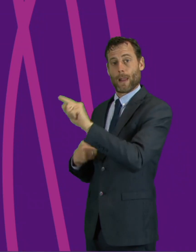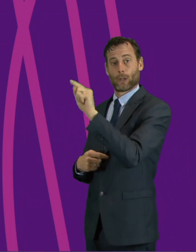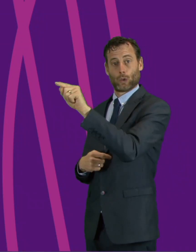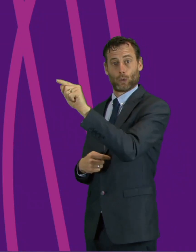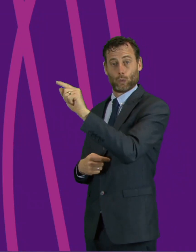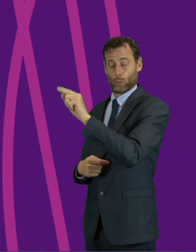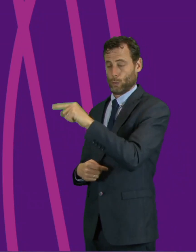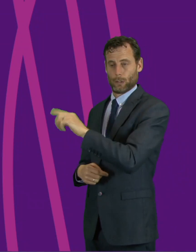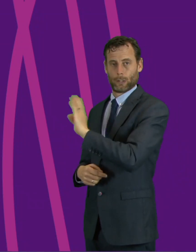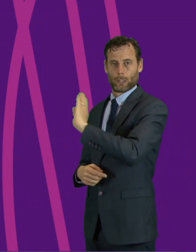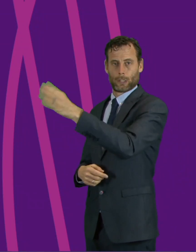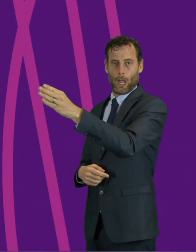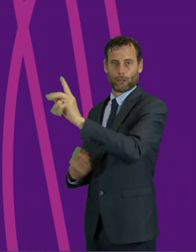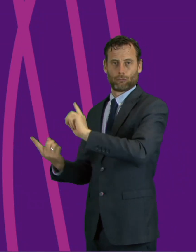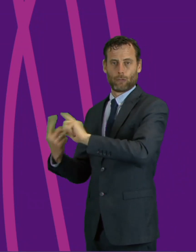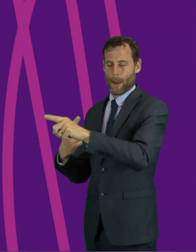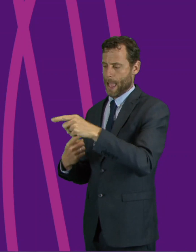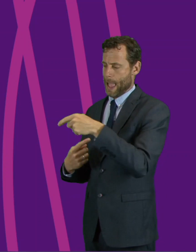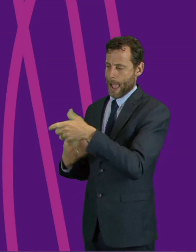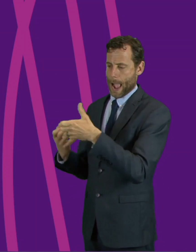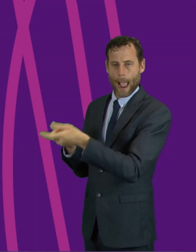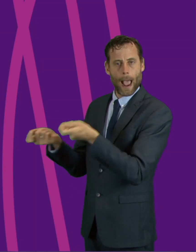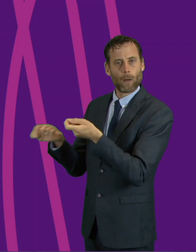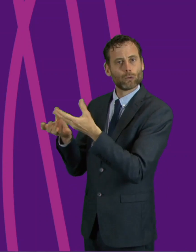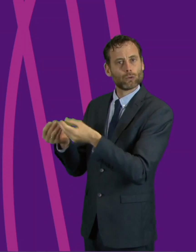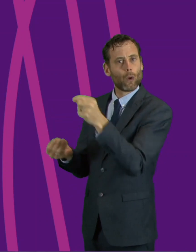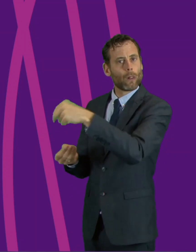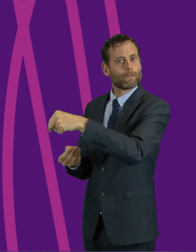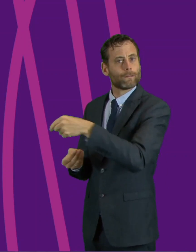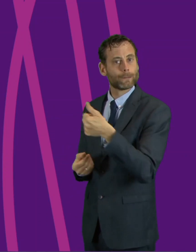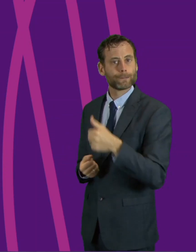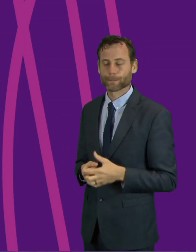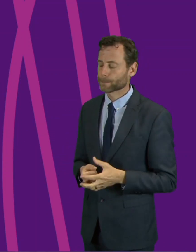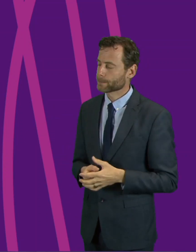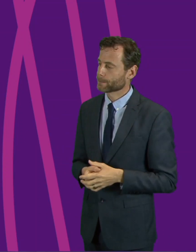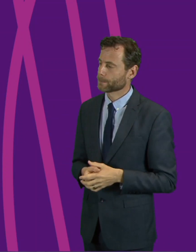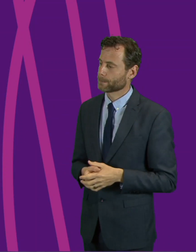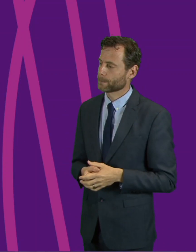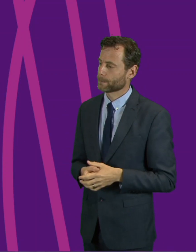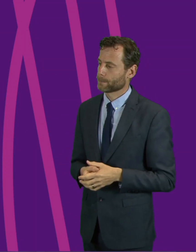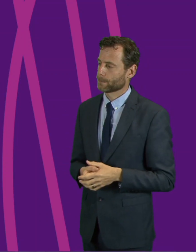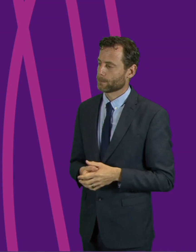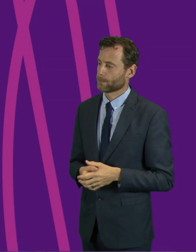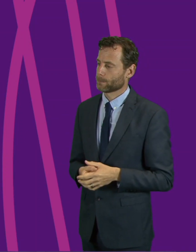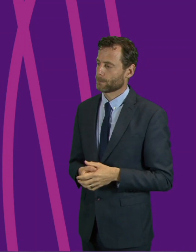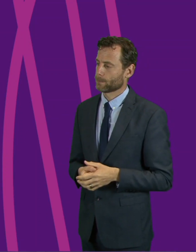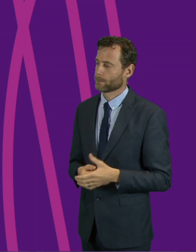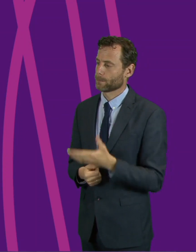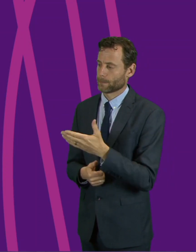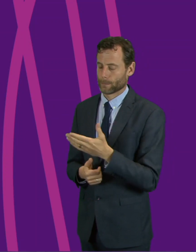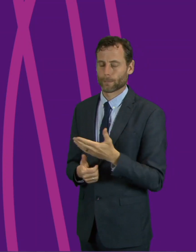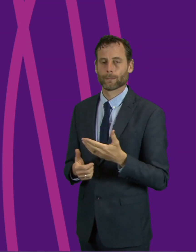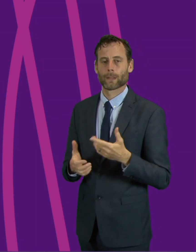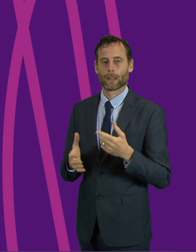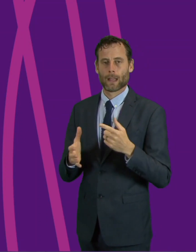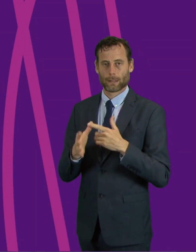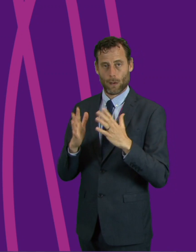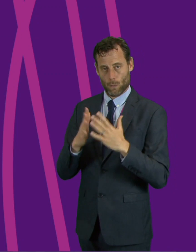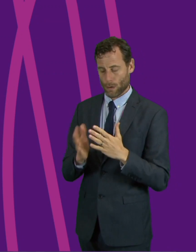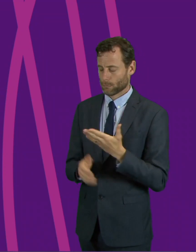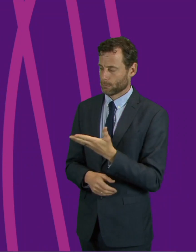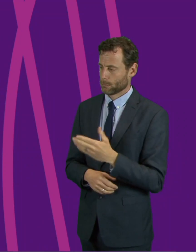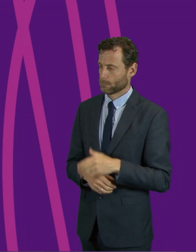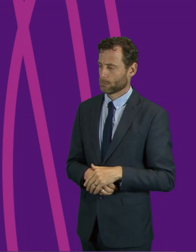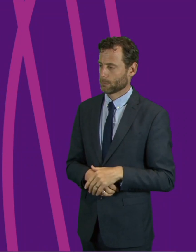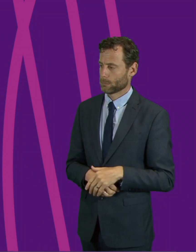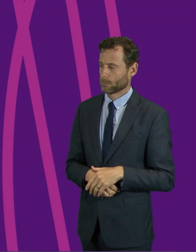that and the steps that are being taken to try to resolve the issue she raises. Anas Sarwar, to be followed by Gillian Martin. Thank you, Presiding Officer.